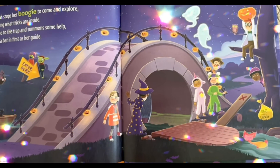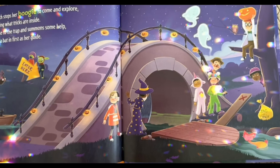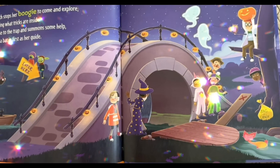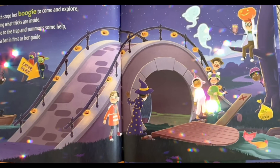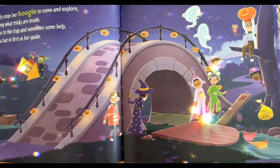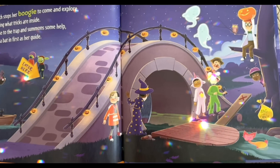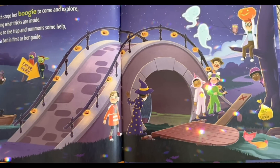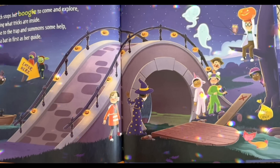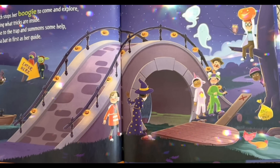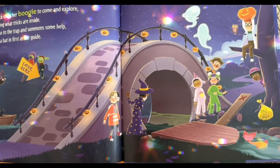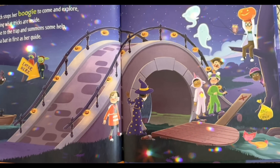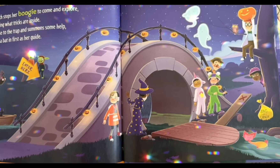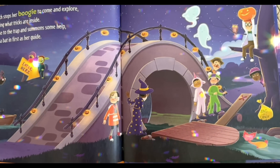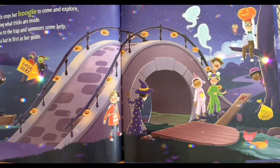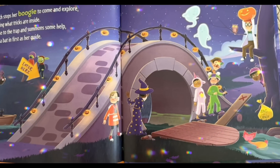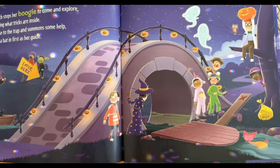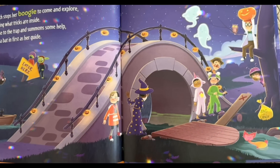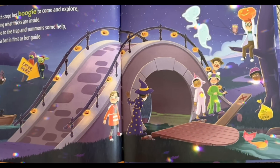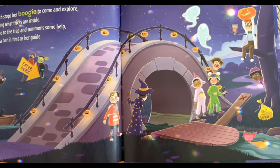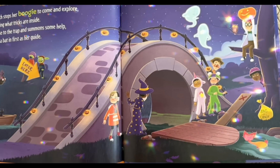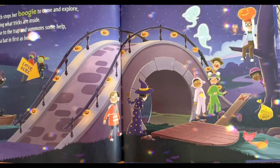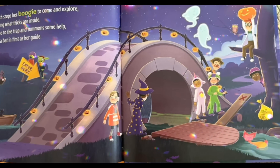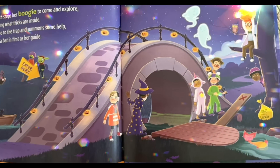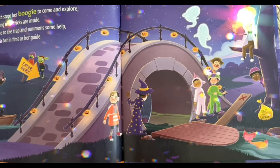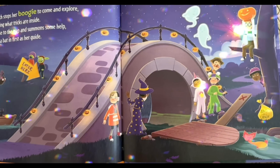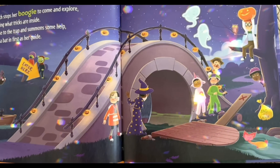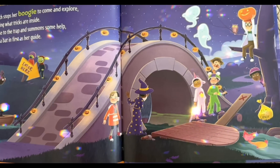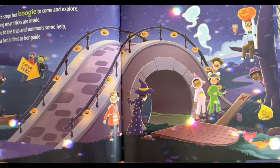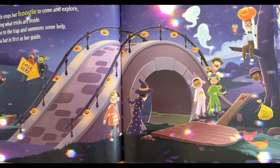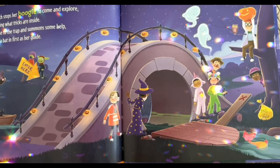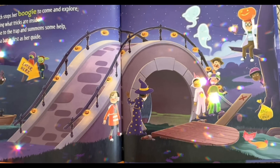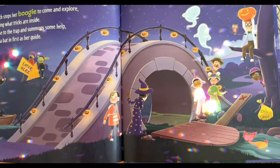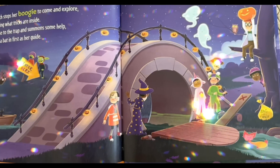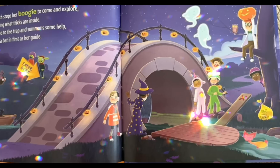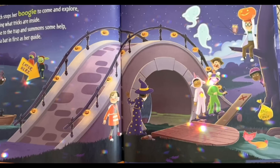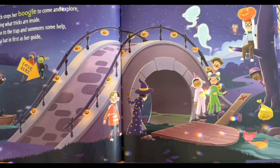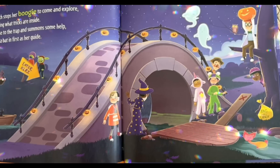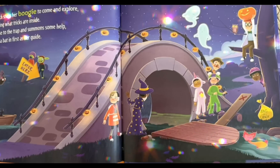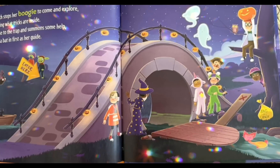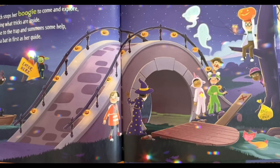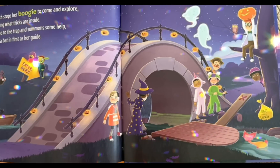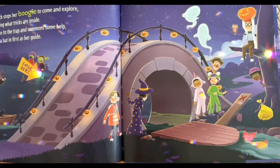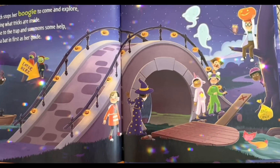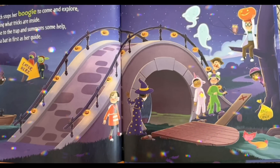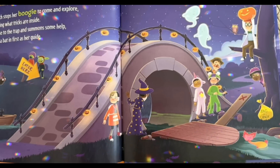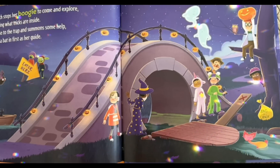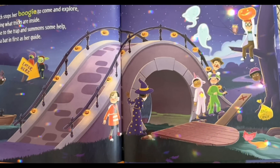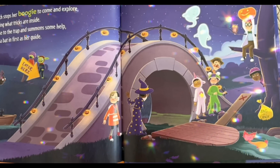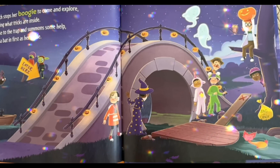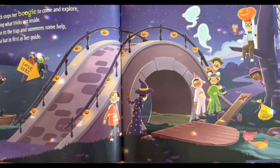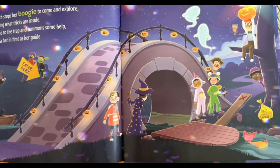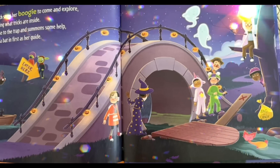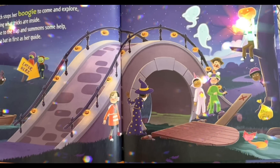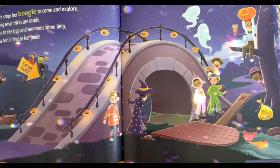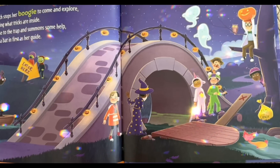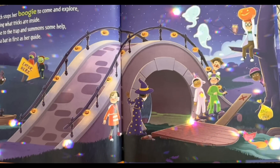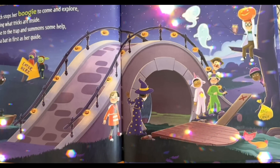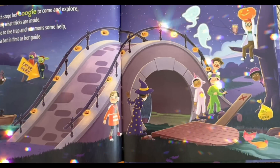The witch stops her boogie to come and explore, wondering what tricks are inside. She's wise to the trap